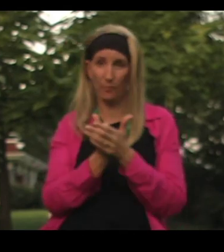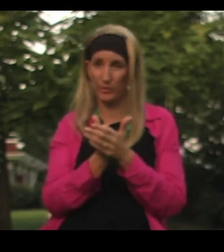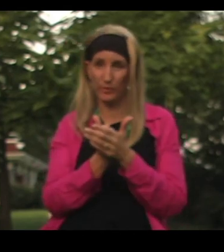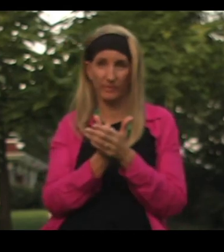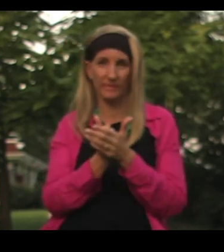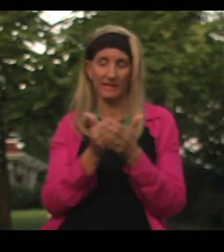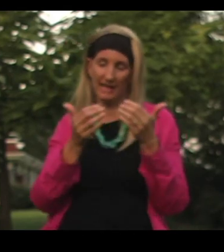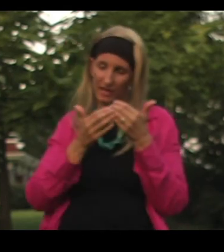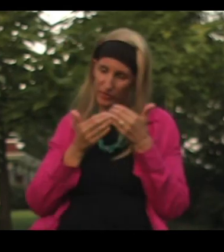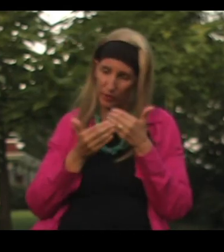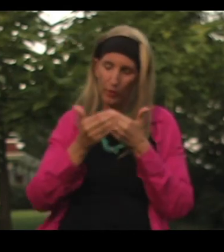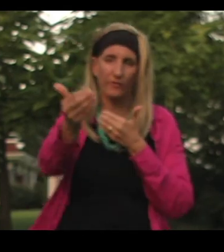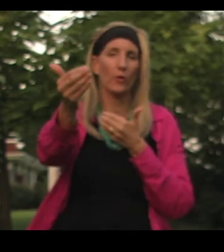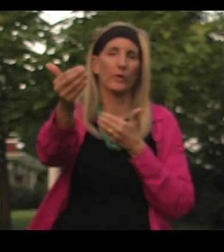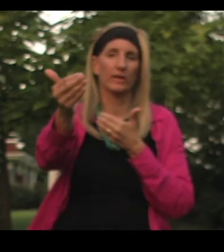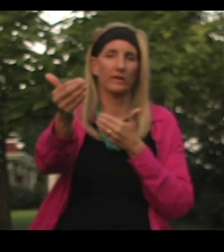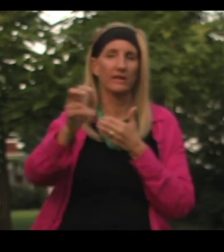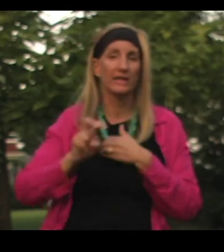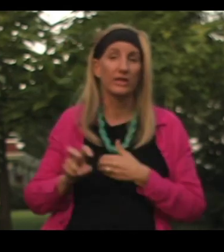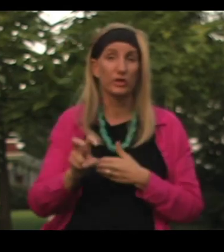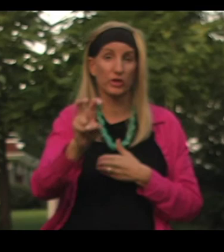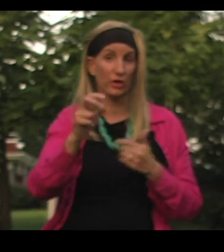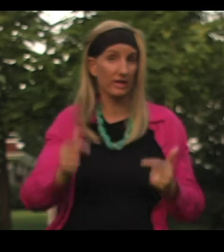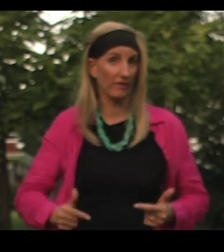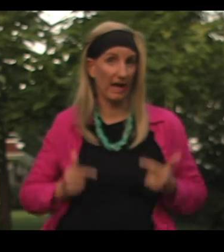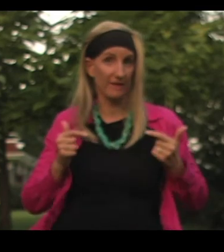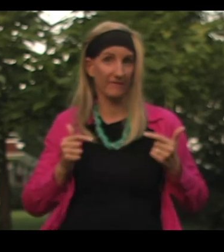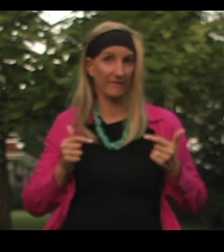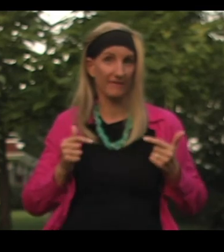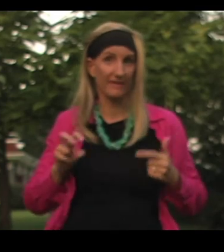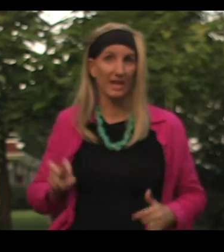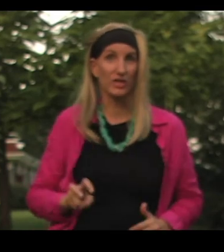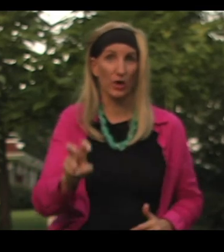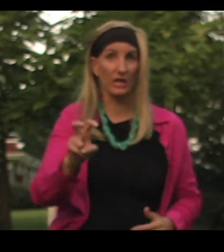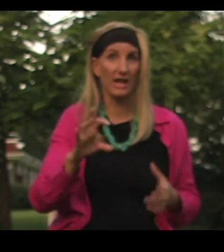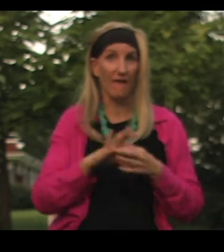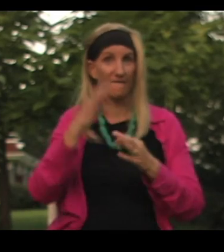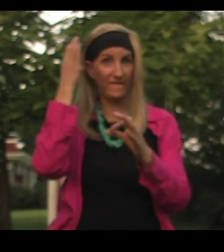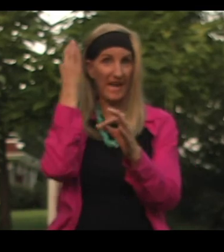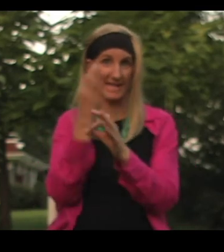you as you go forward in your journey of life, a journey of faith.